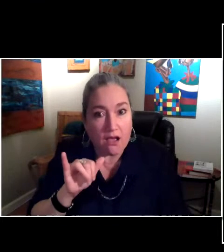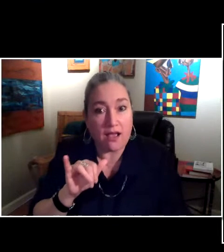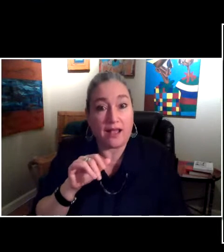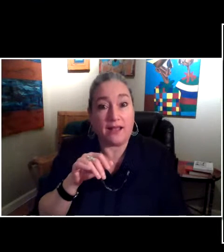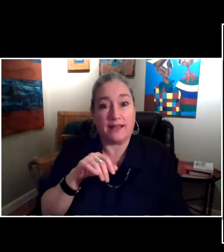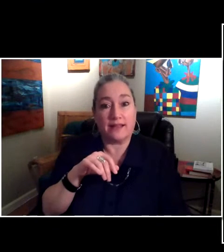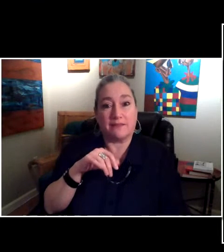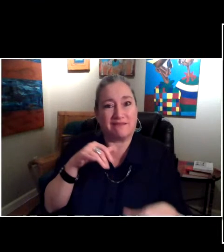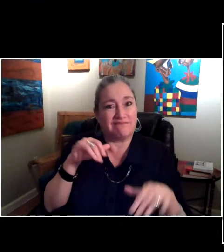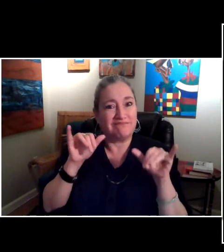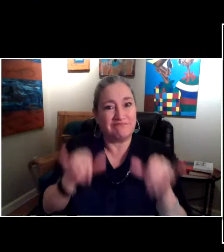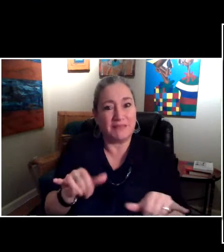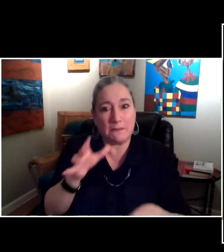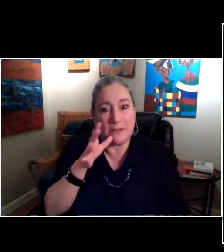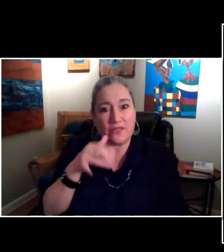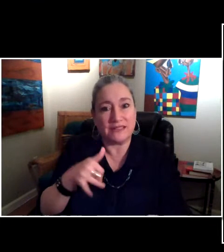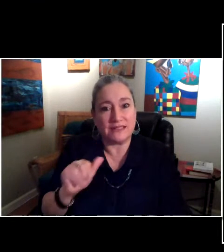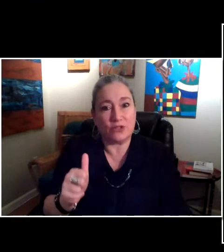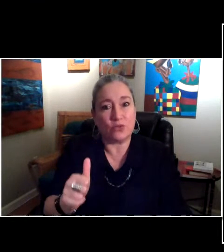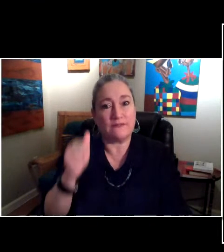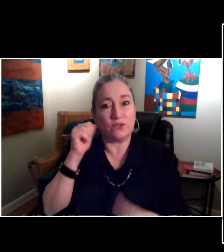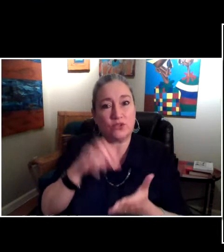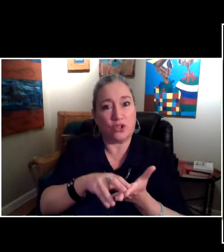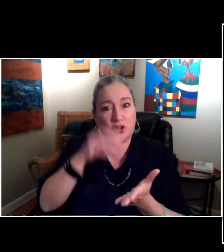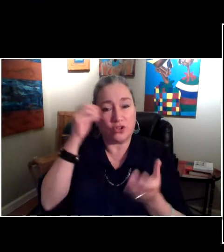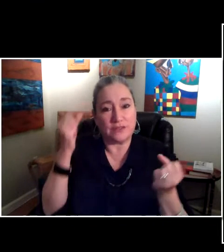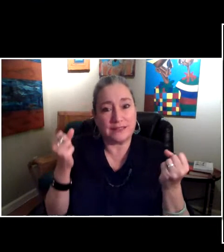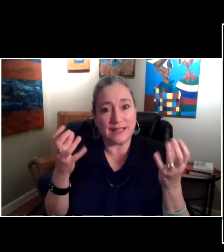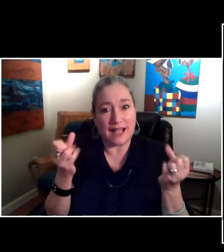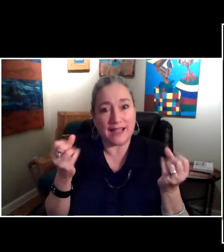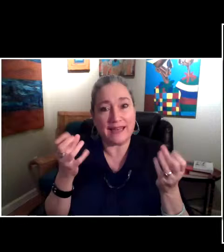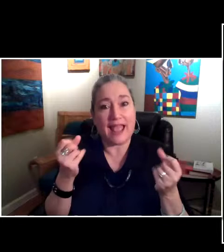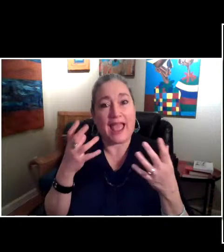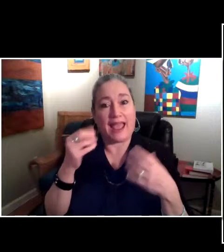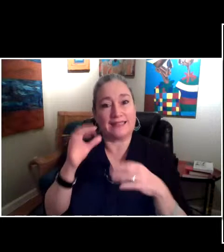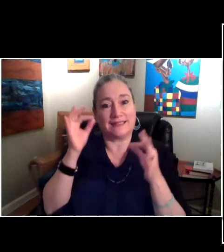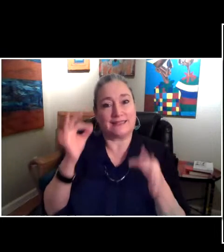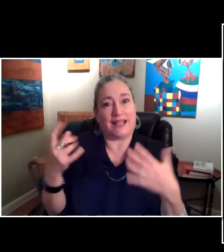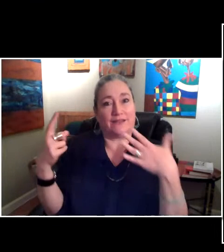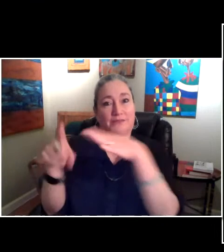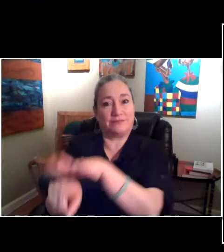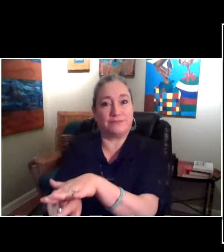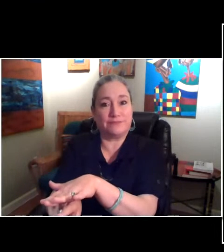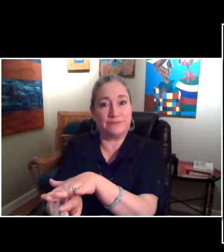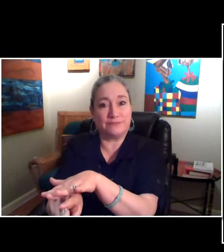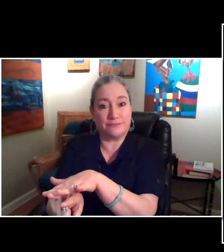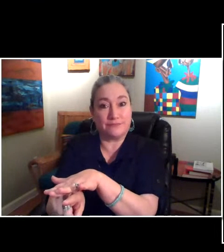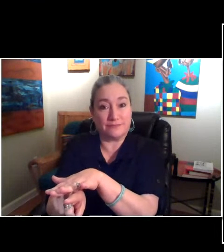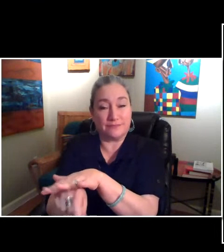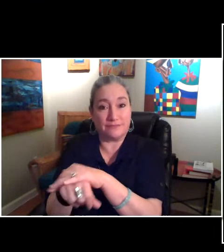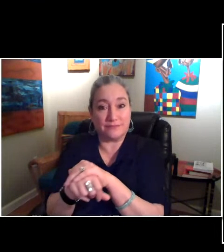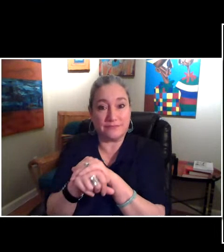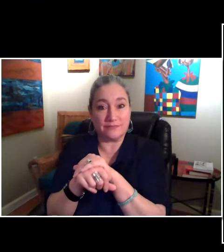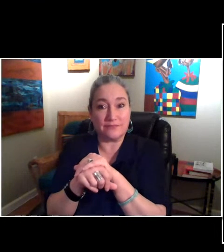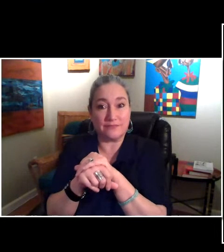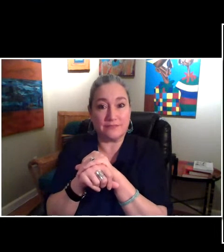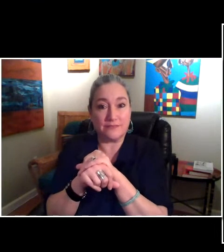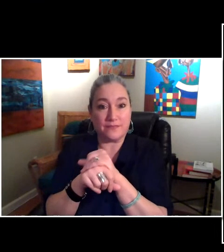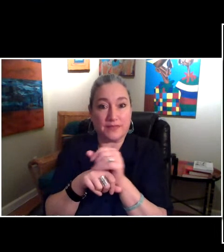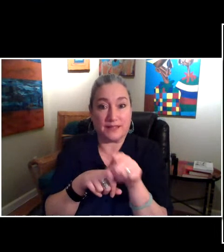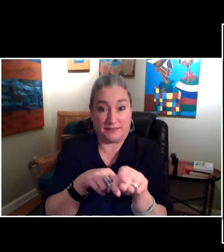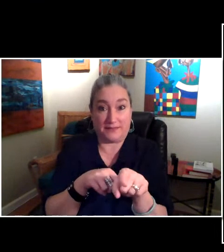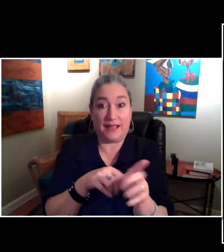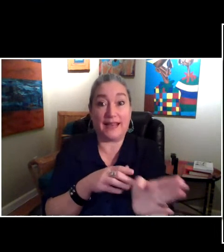mother was shocked. The mother still refused to learn sign language for her and had decided to mainstream